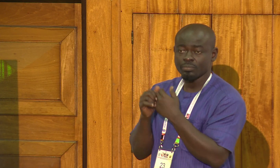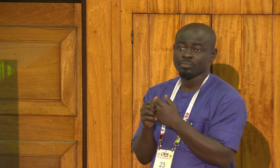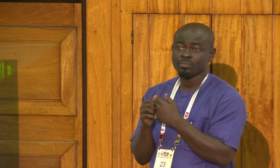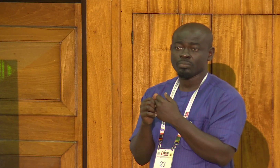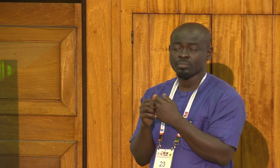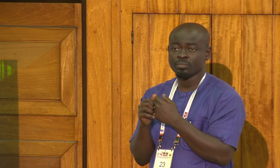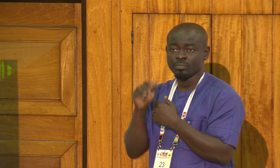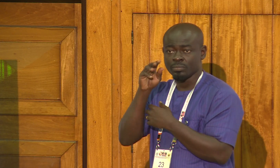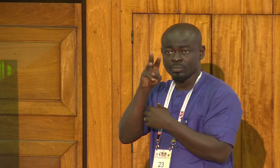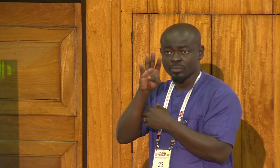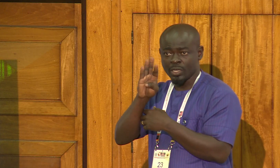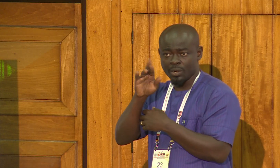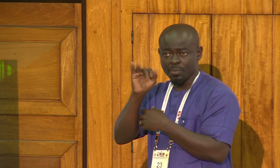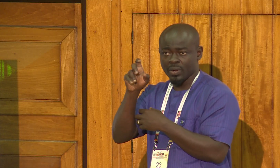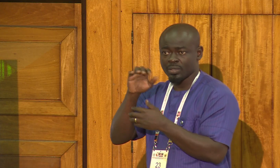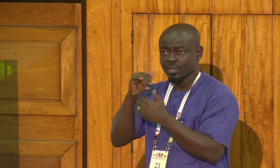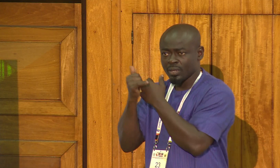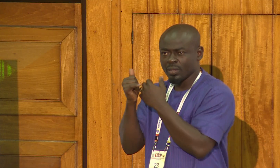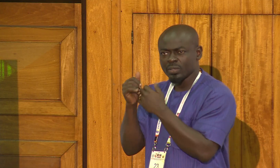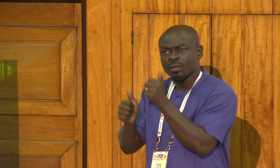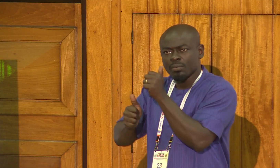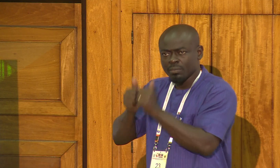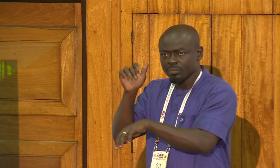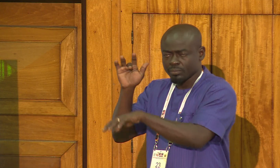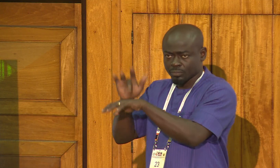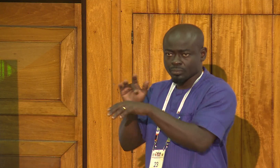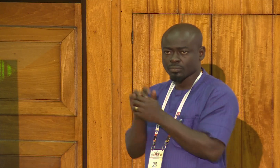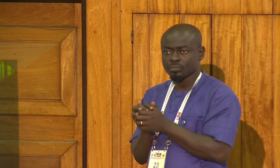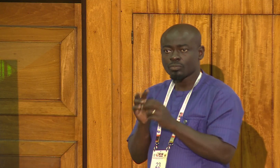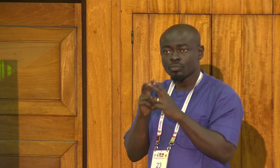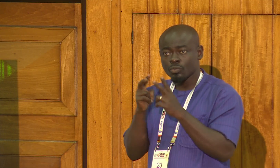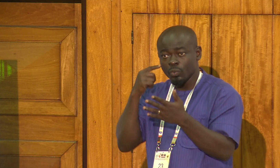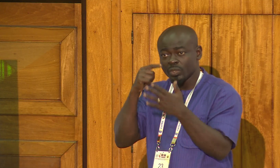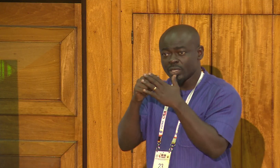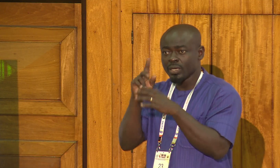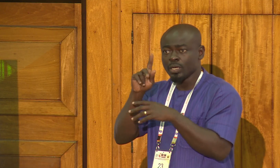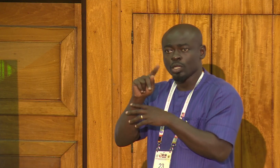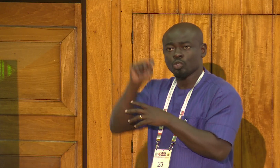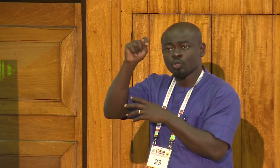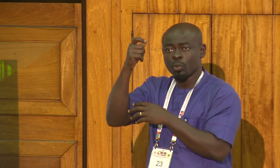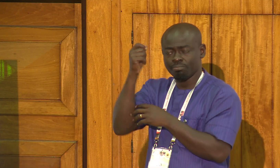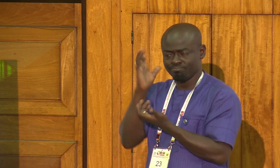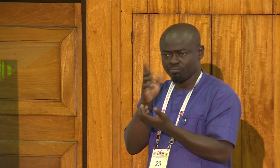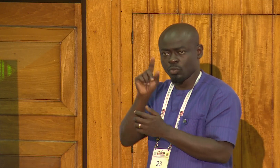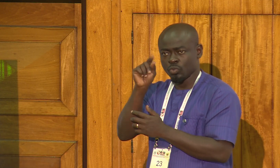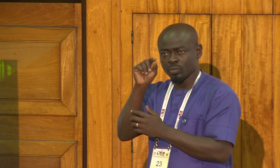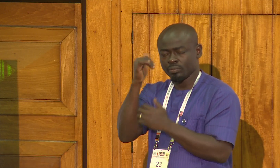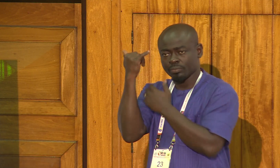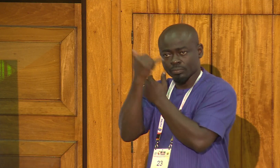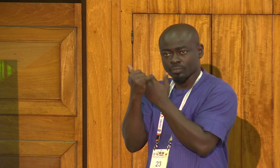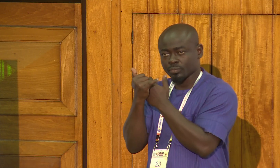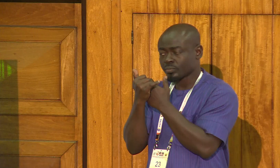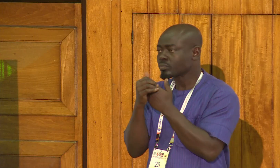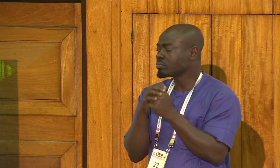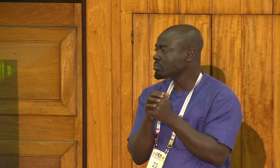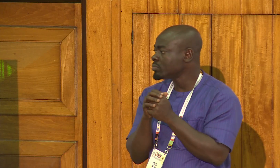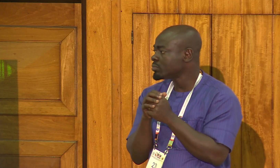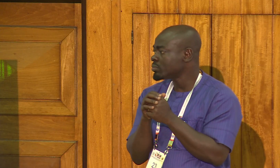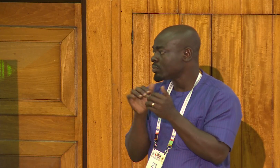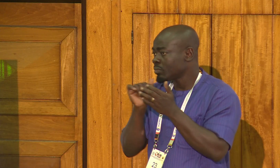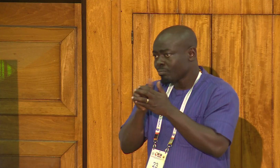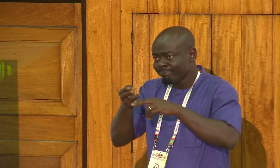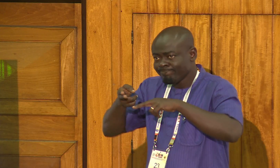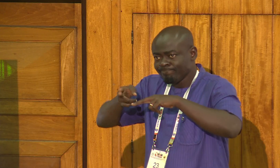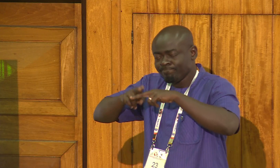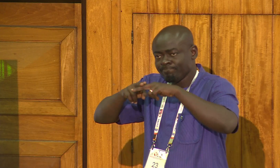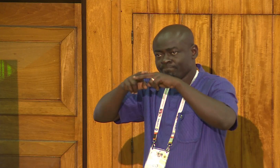being most affected. So this is looking at the top 5 top 20 countries with rapid increase